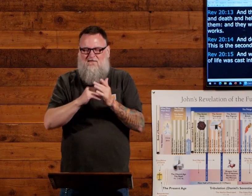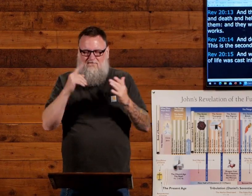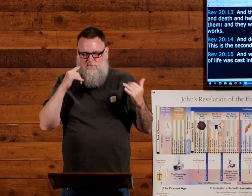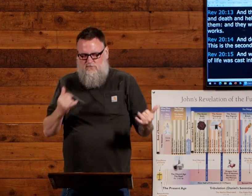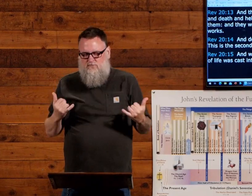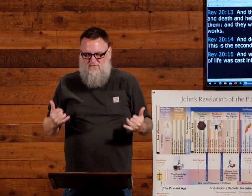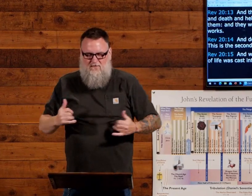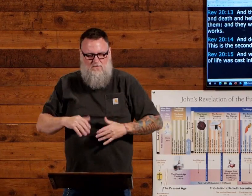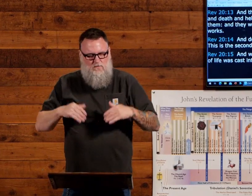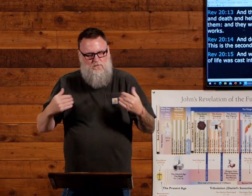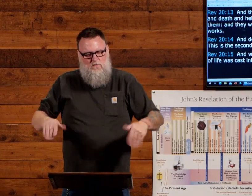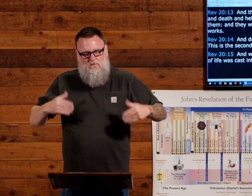Father, we thank you again.